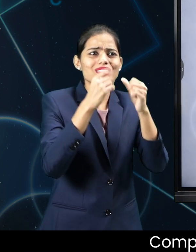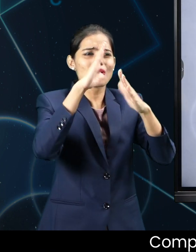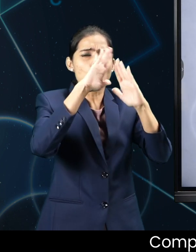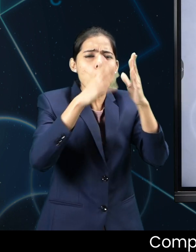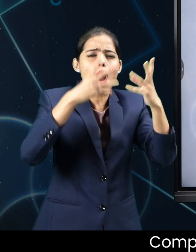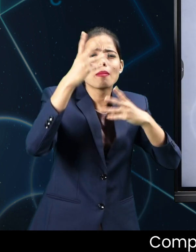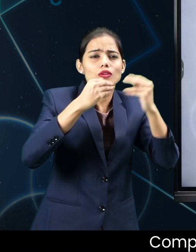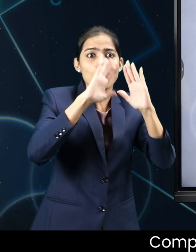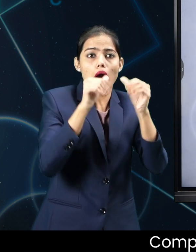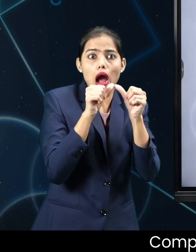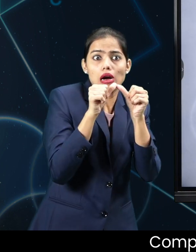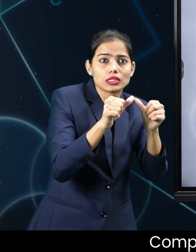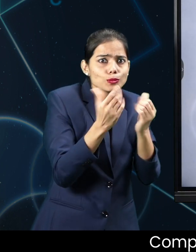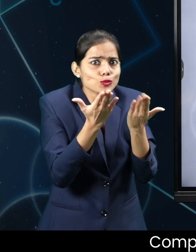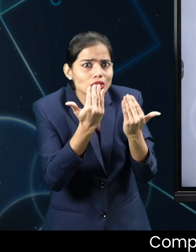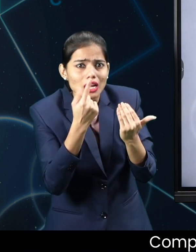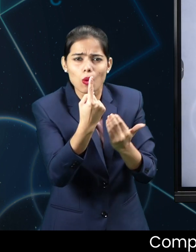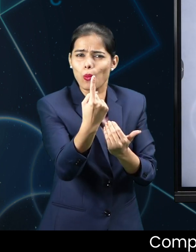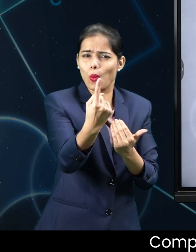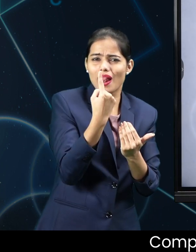Compute the probability of each color.